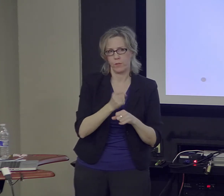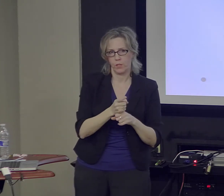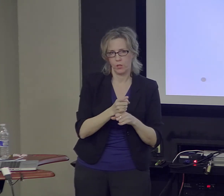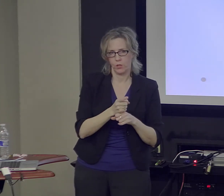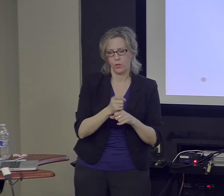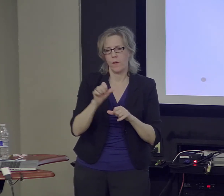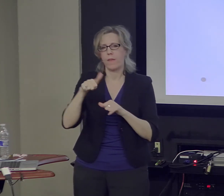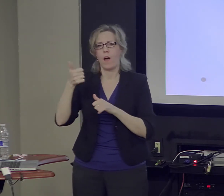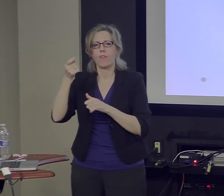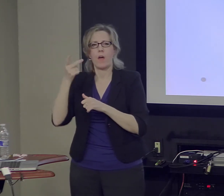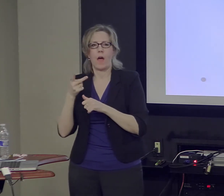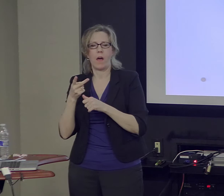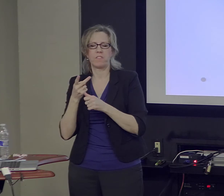60%,